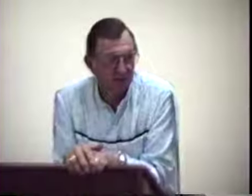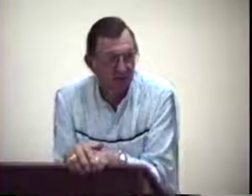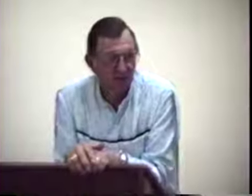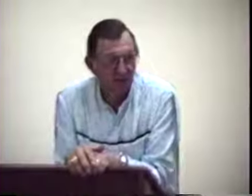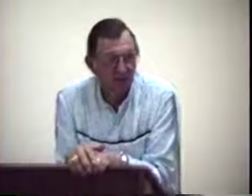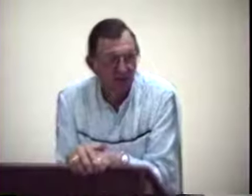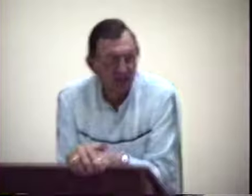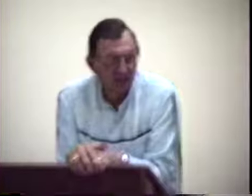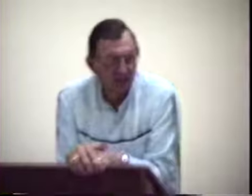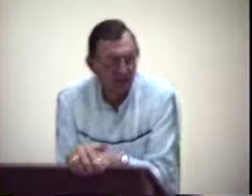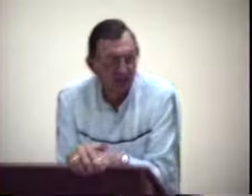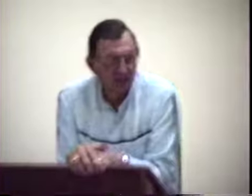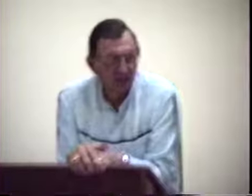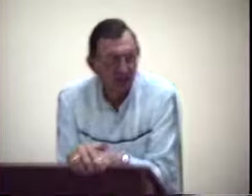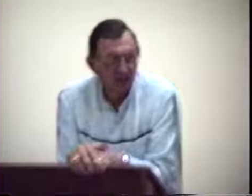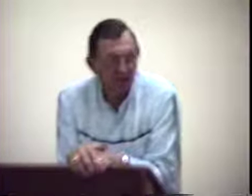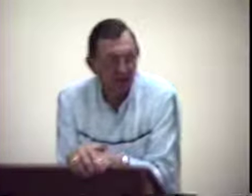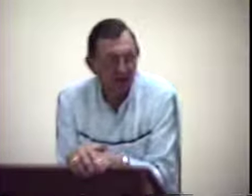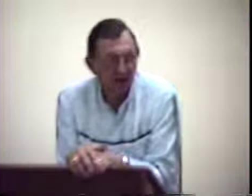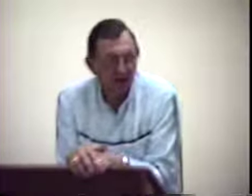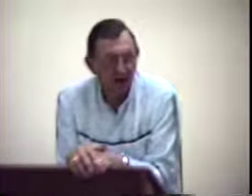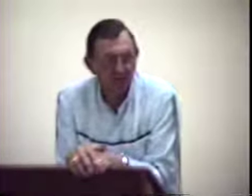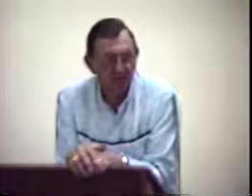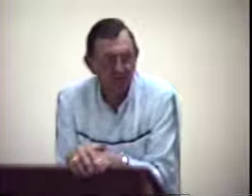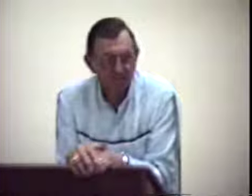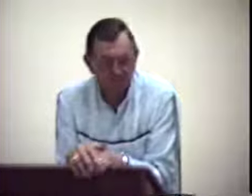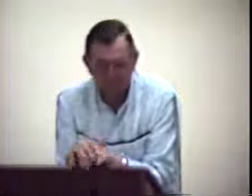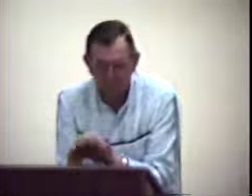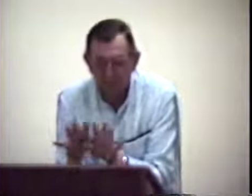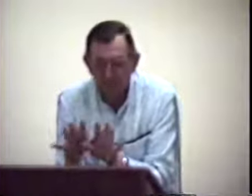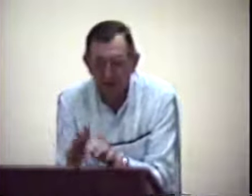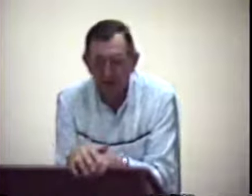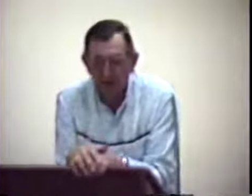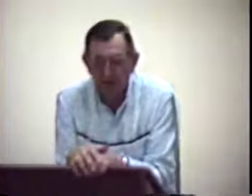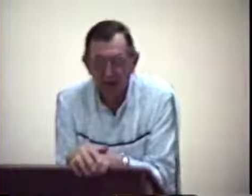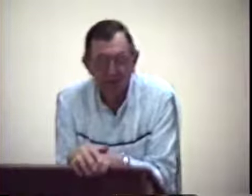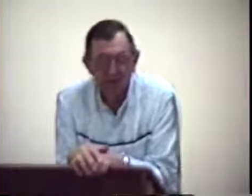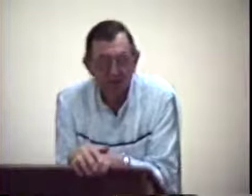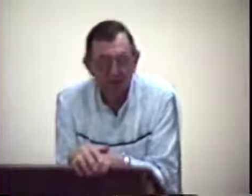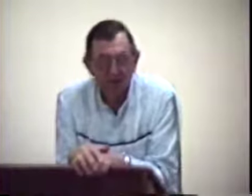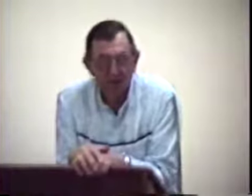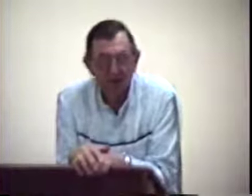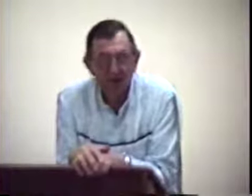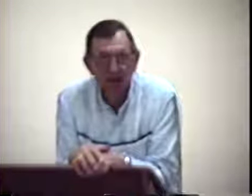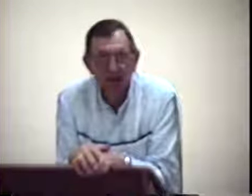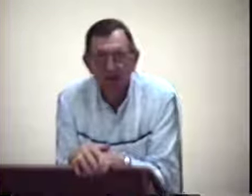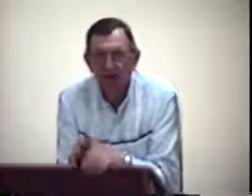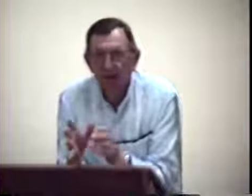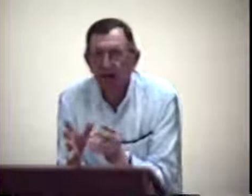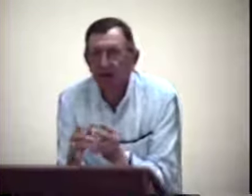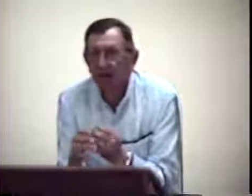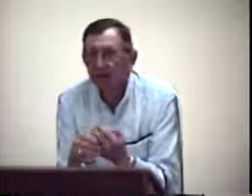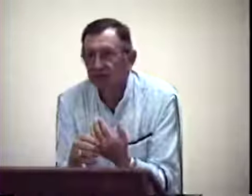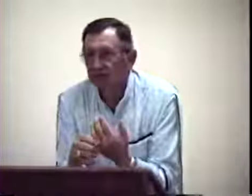successful. And I think we can go ahead and have a good follow-up on it. What I'd like to do at this